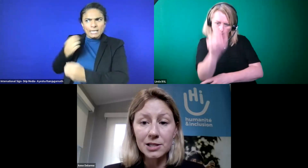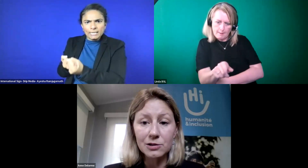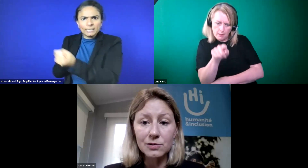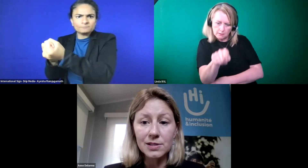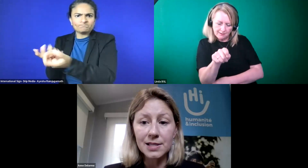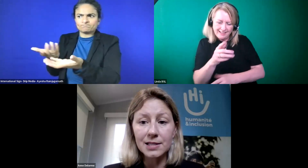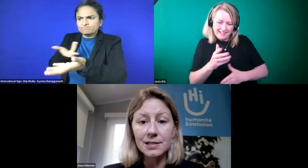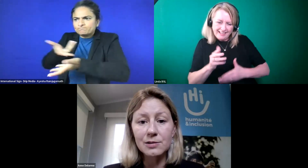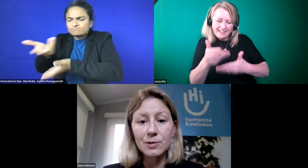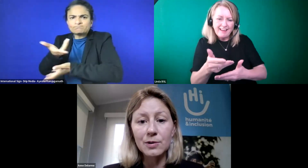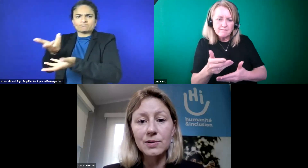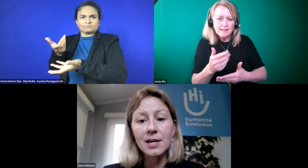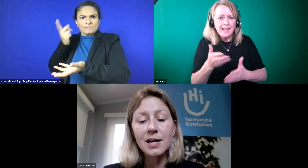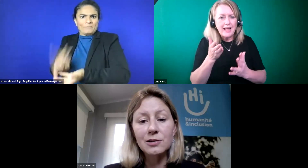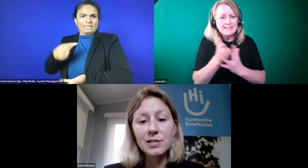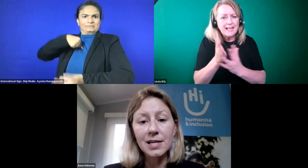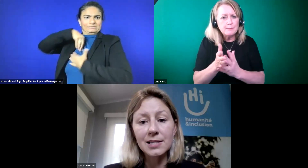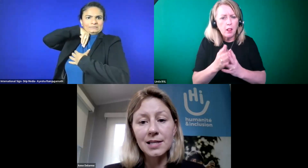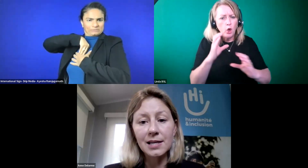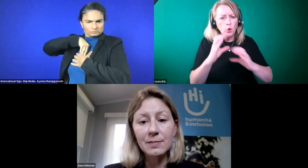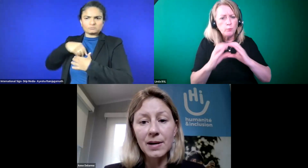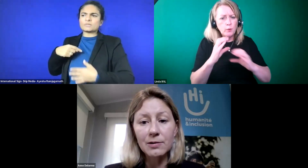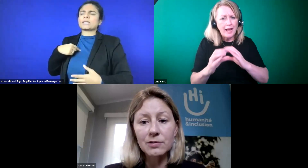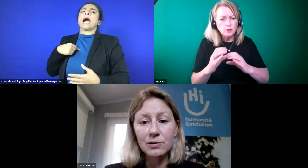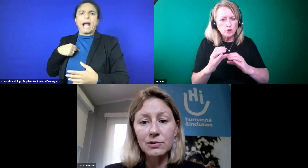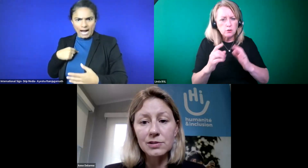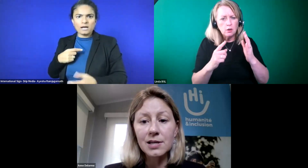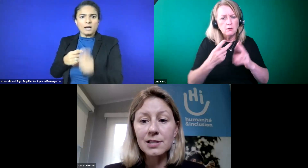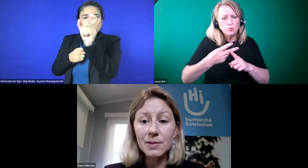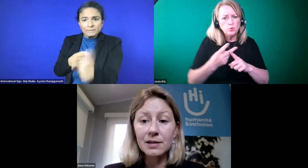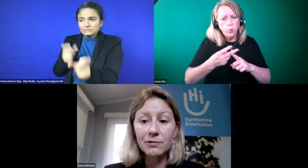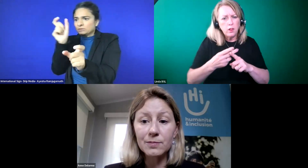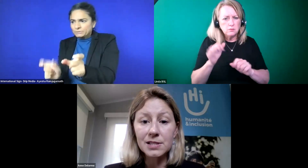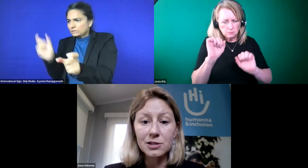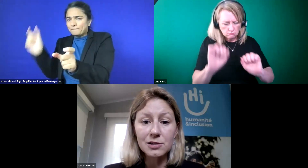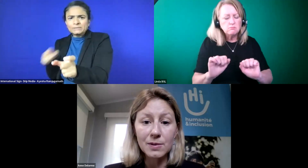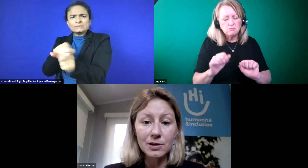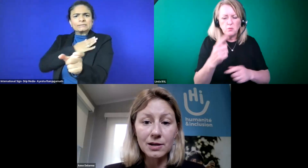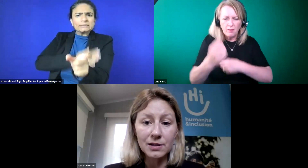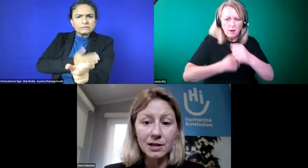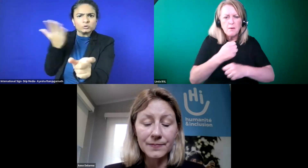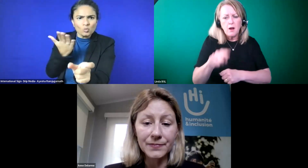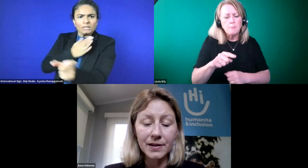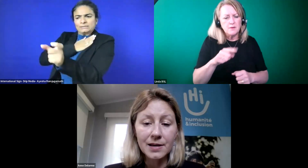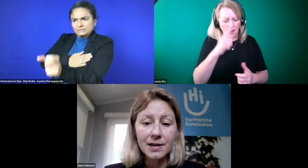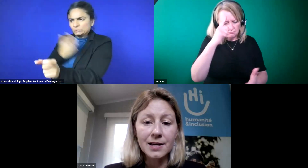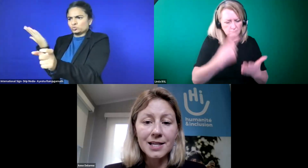accessible communication tools and techniques to promote understanding and empower the girls to make informed decisions about their